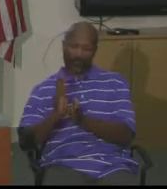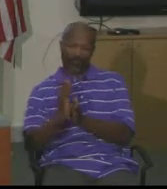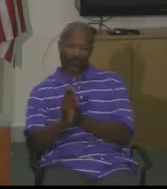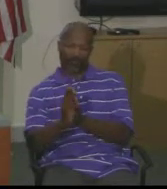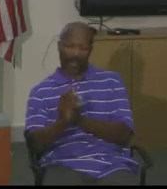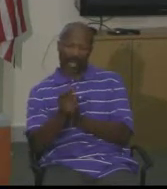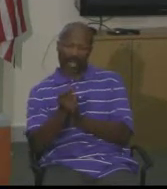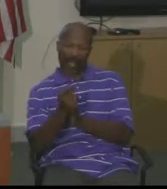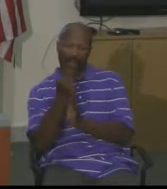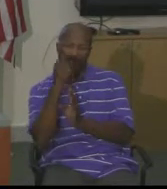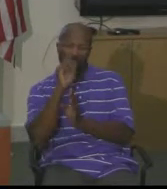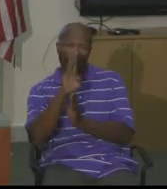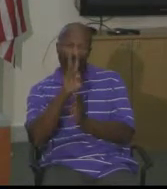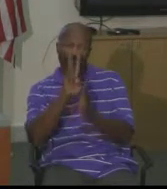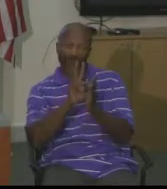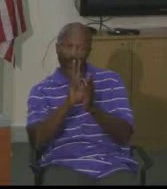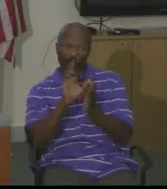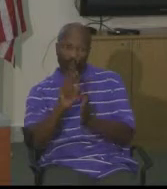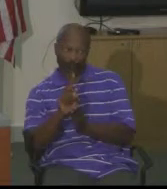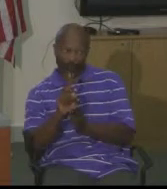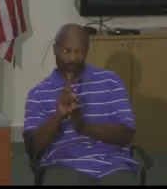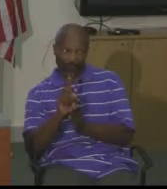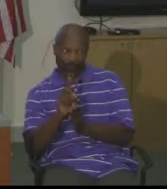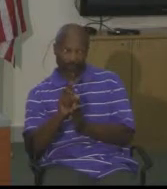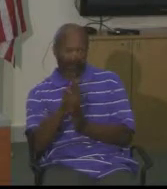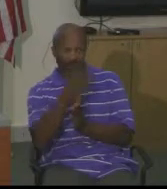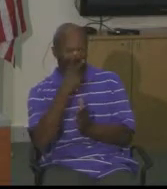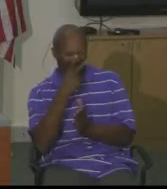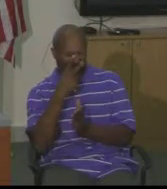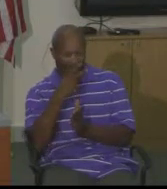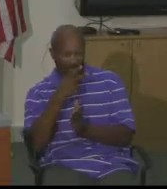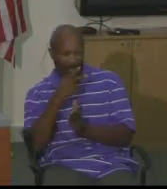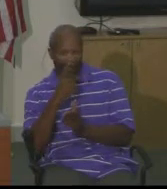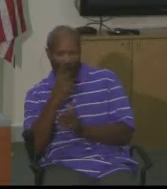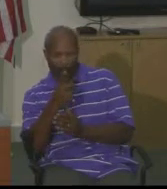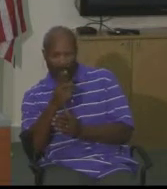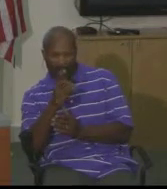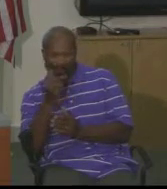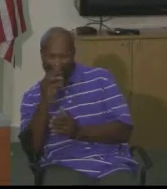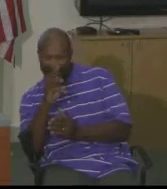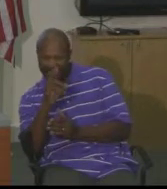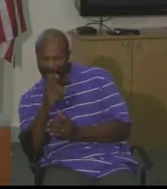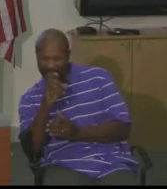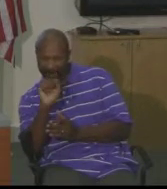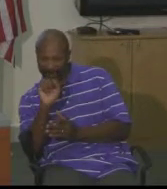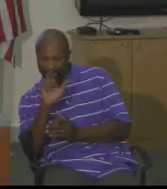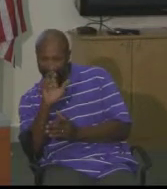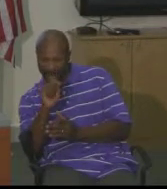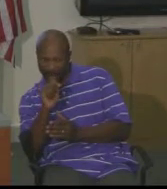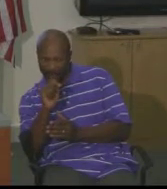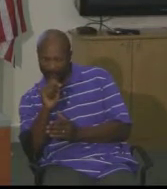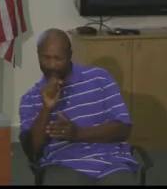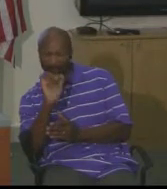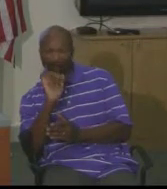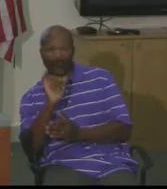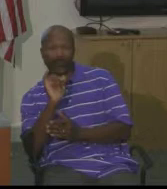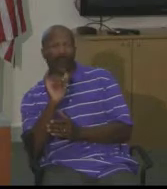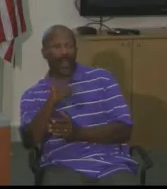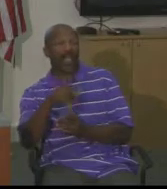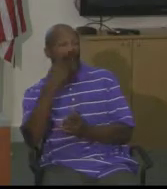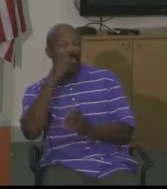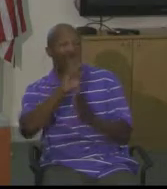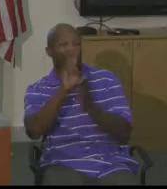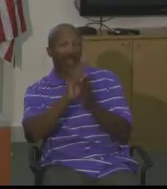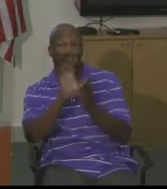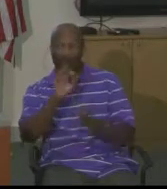for the video card. So if you read your manual, it'll say contains one 16x slot. That's usually for your